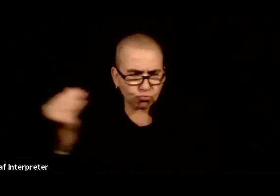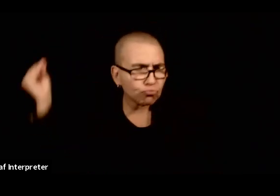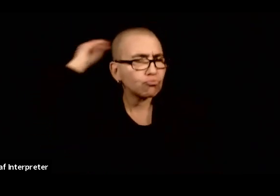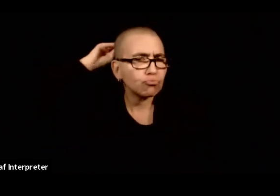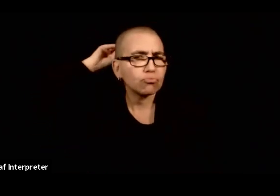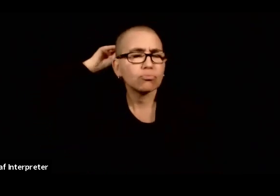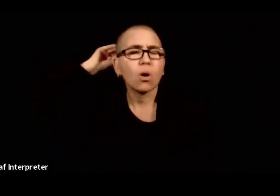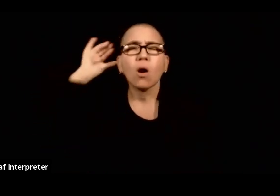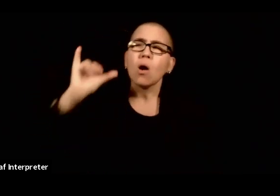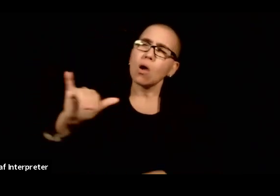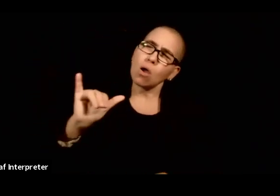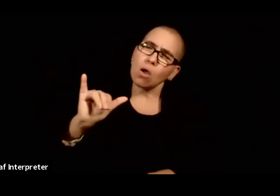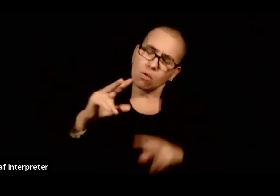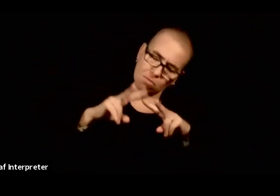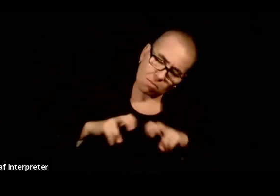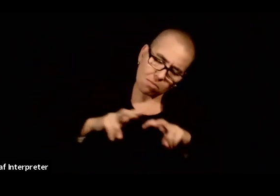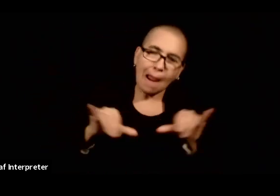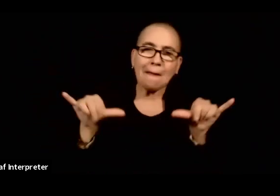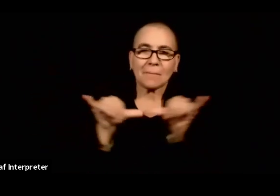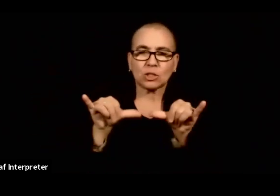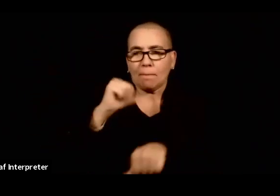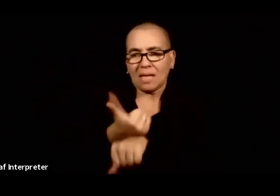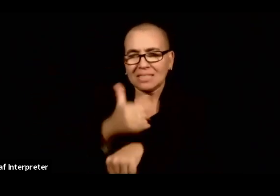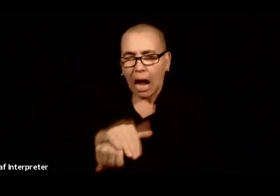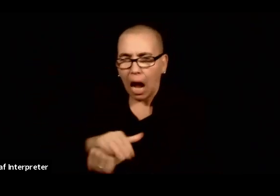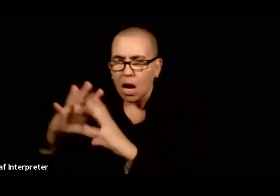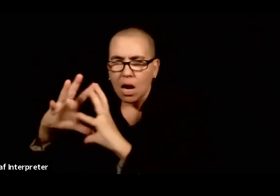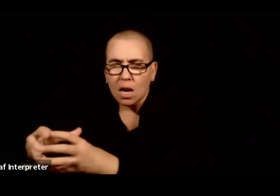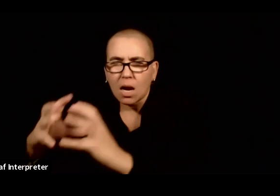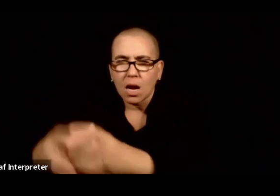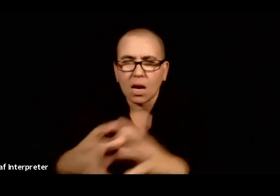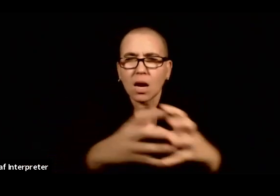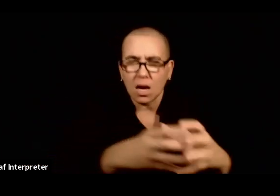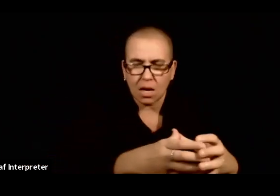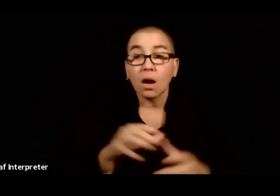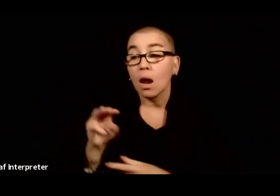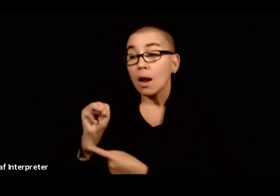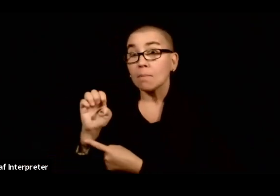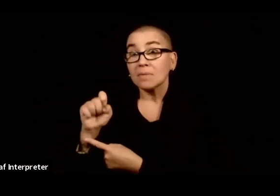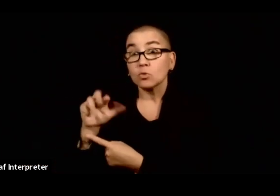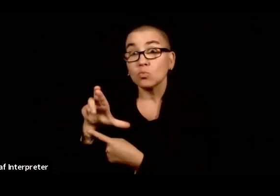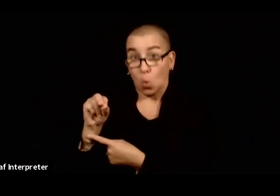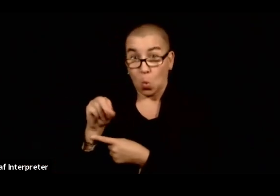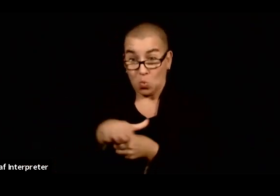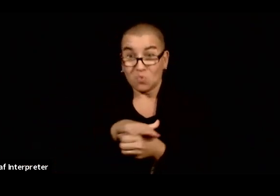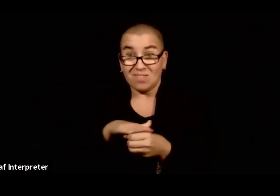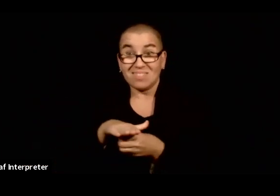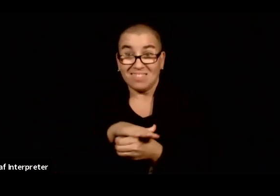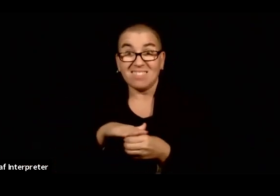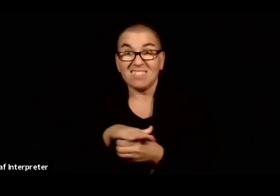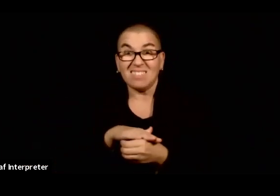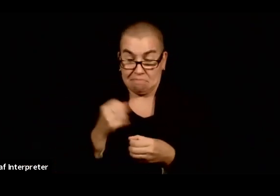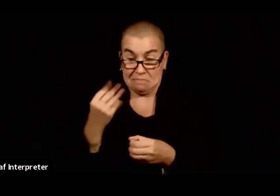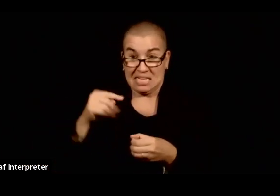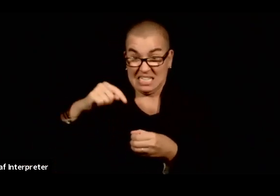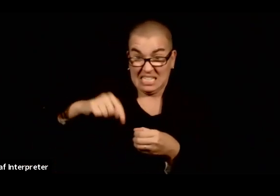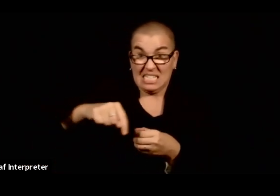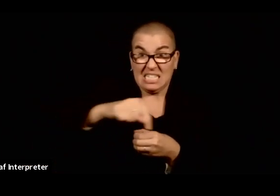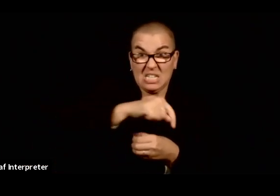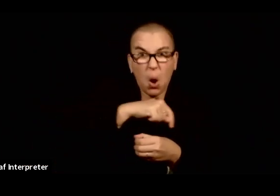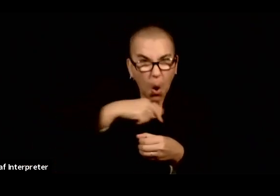certainly including the metro, that is a concern. It does create just a higher risk environment. So, but again, situations